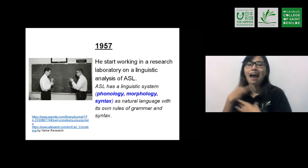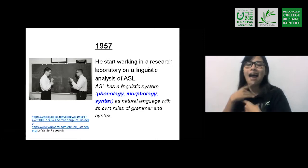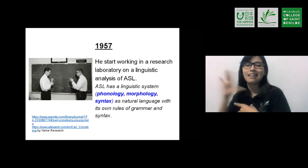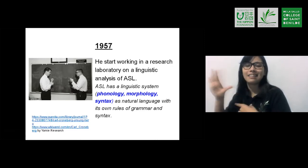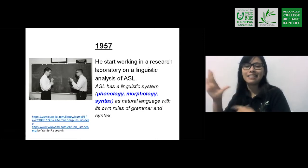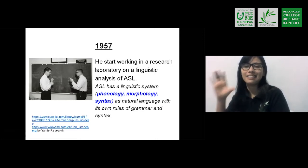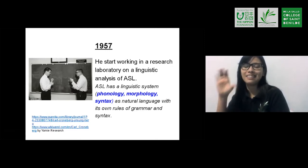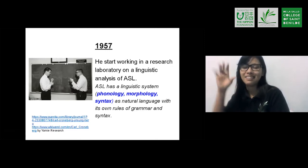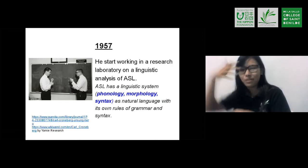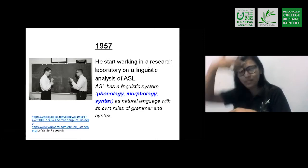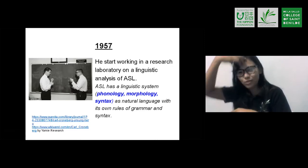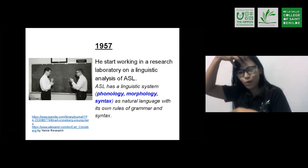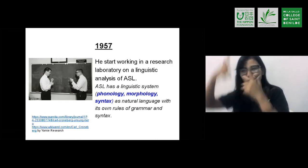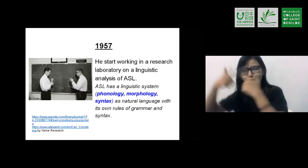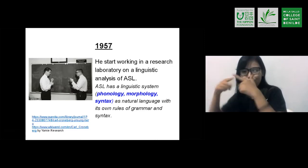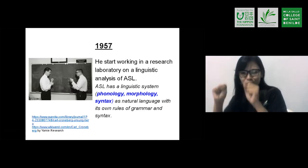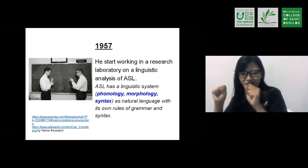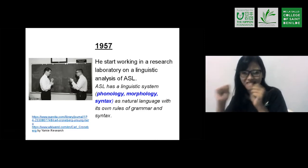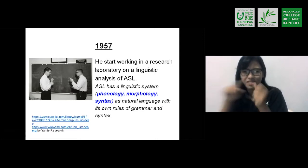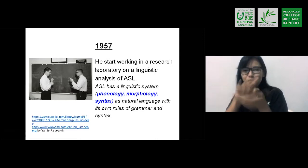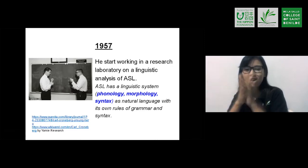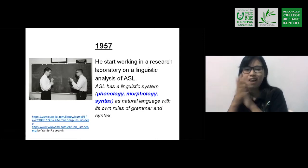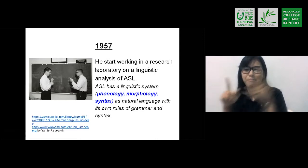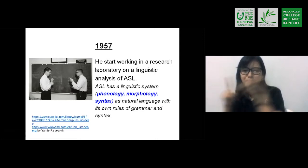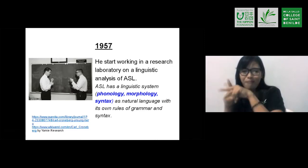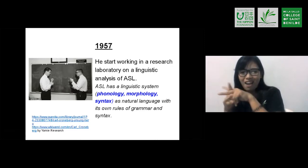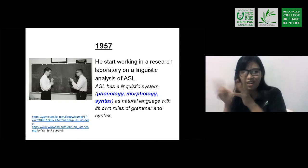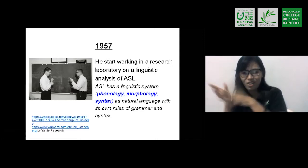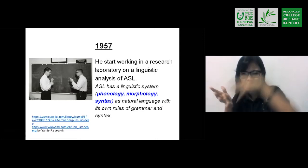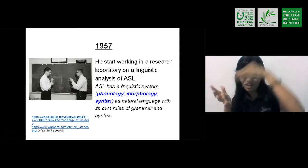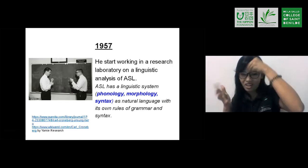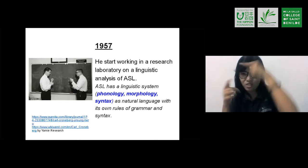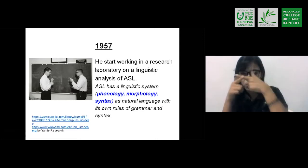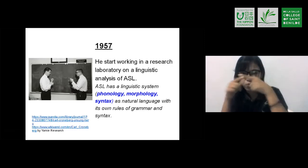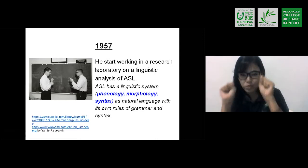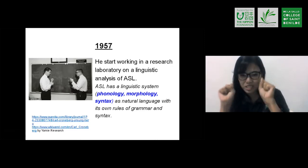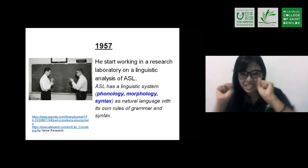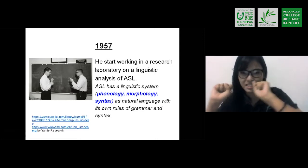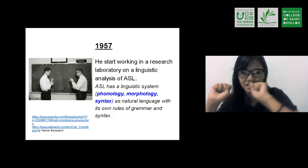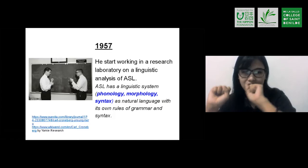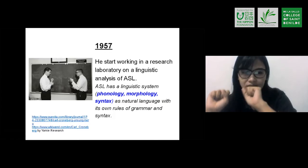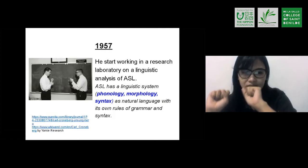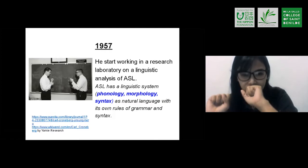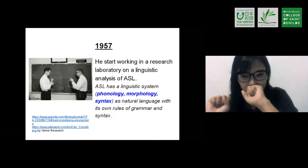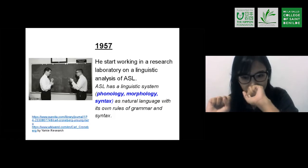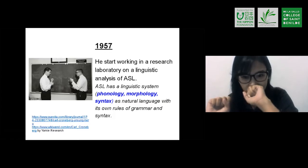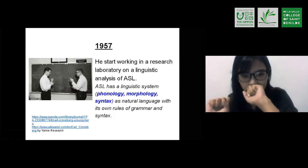with the characters and all the elements of